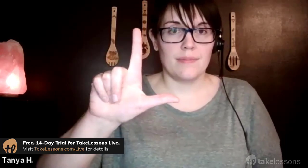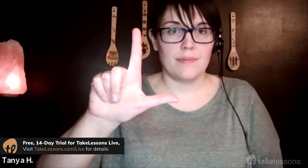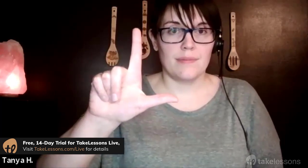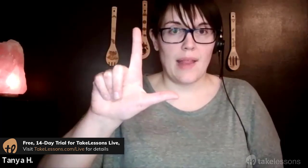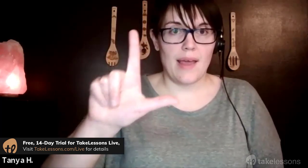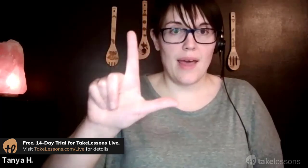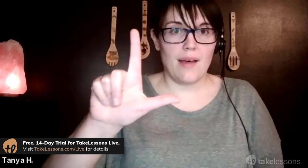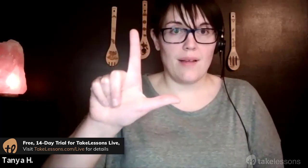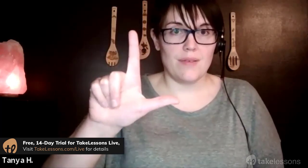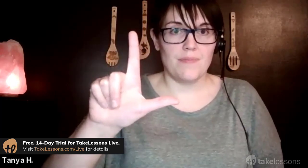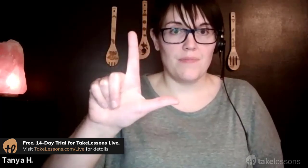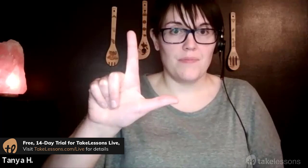L.